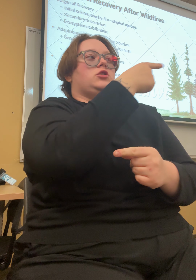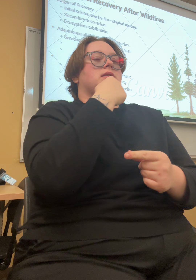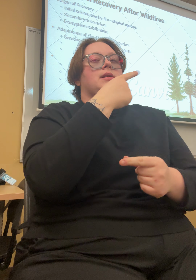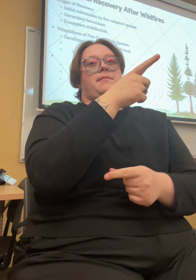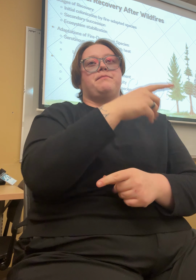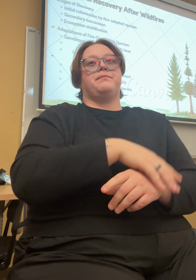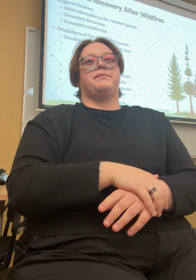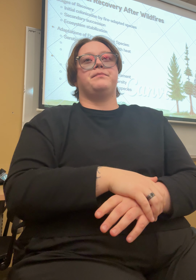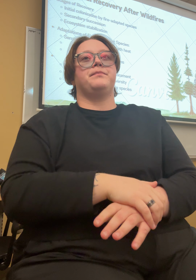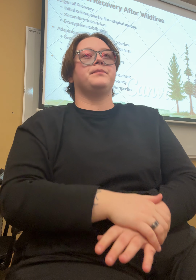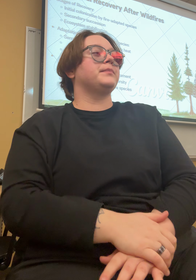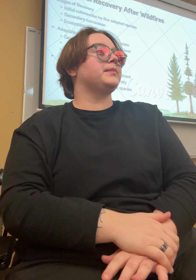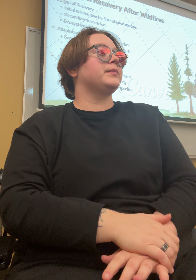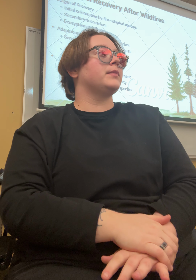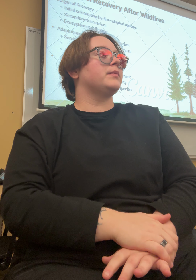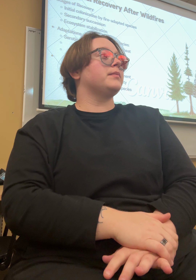Okay. Who's in group 1?